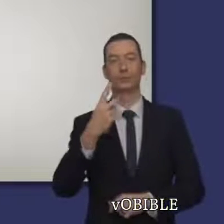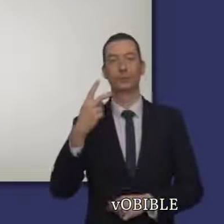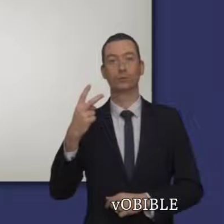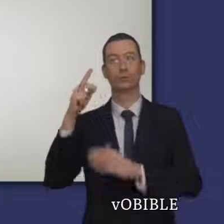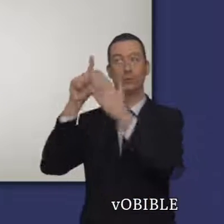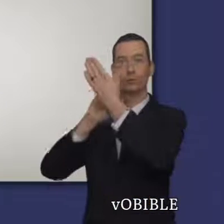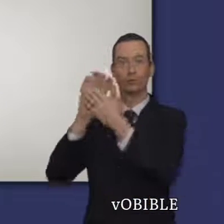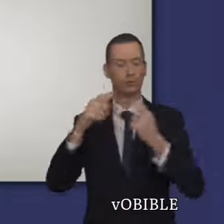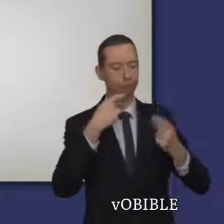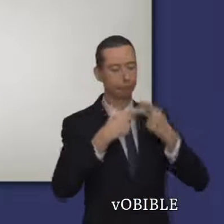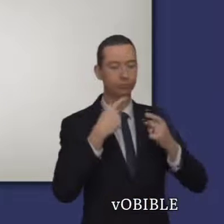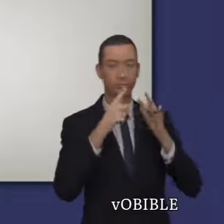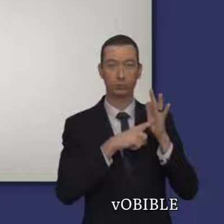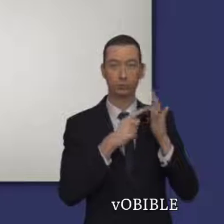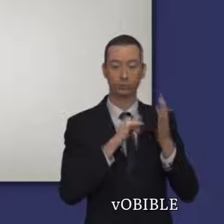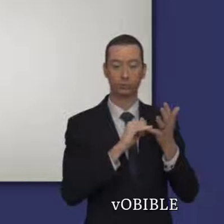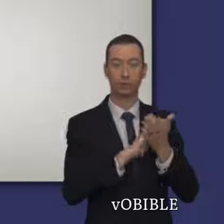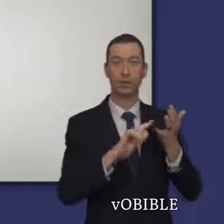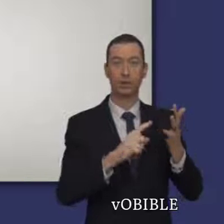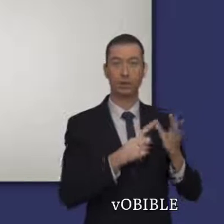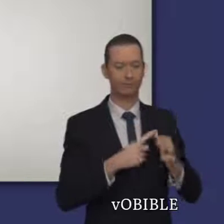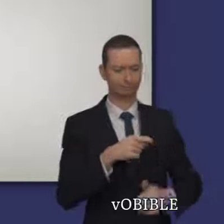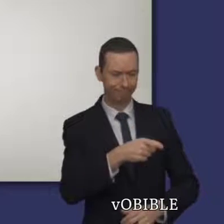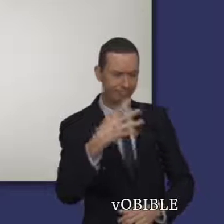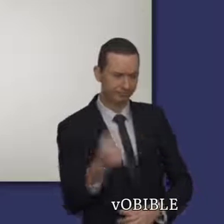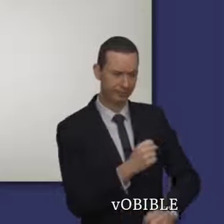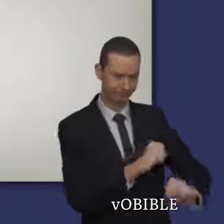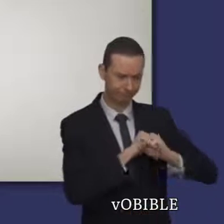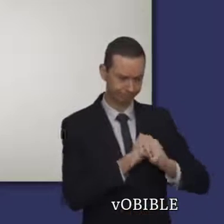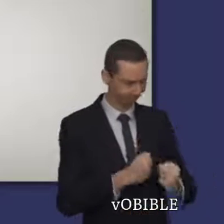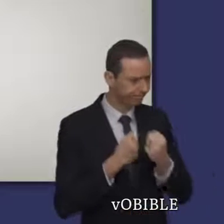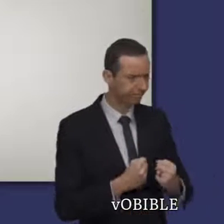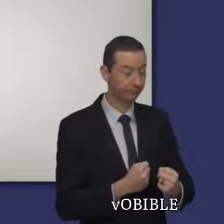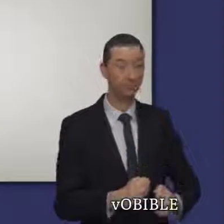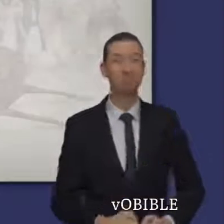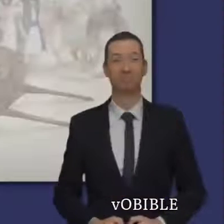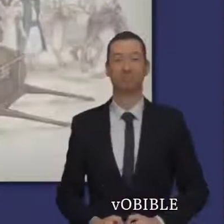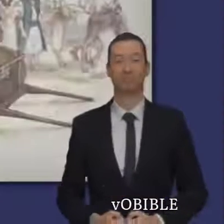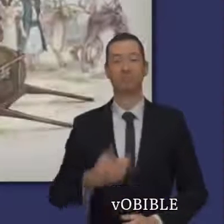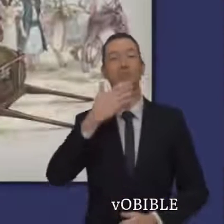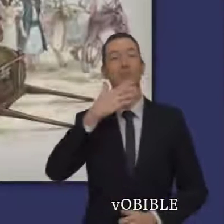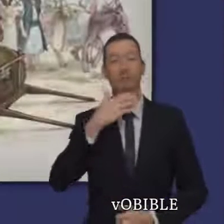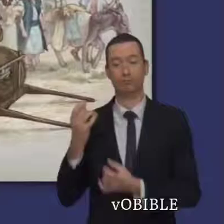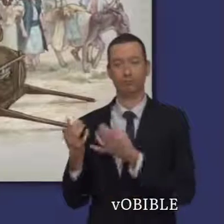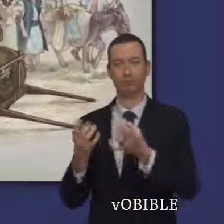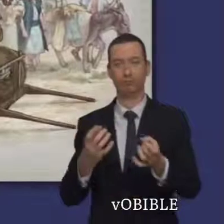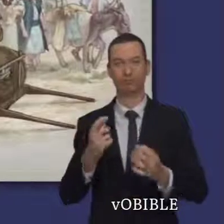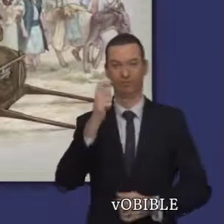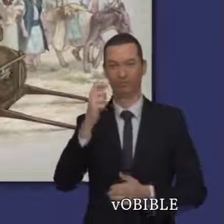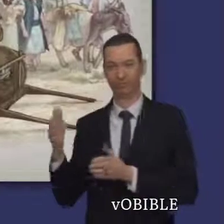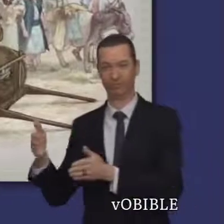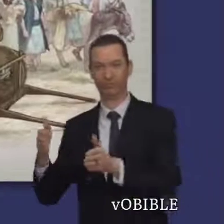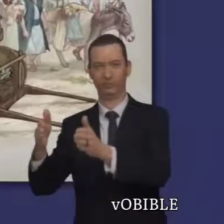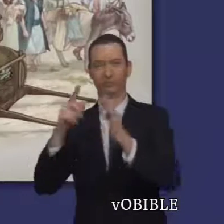In chapters 1 and 2, Jehovah tells Joshua to be courageous and strong. The Israelites